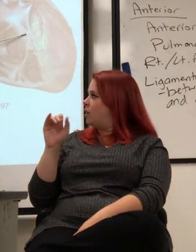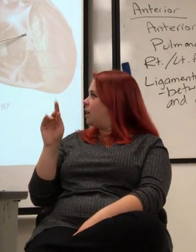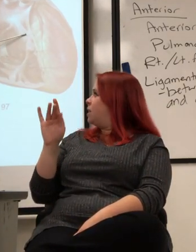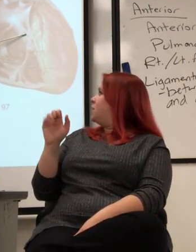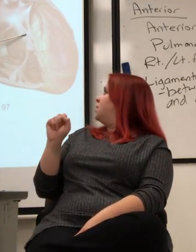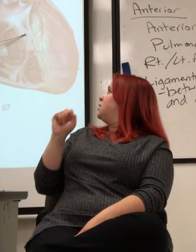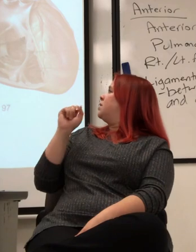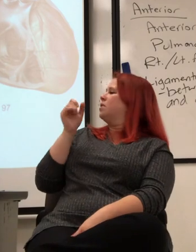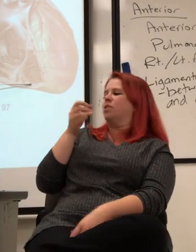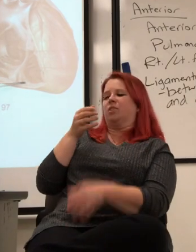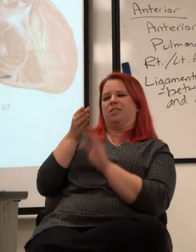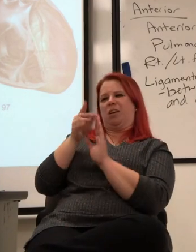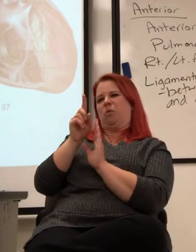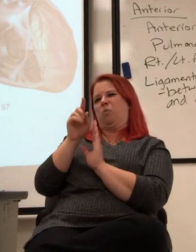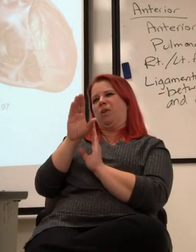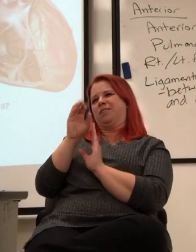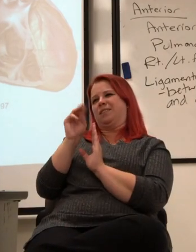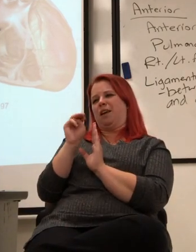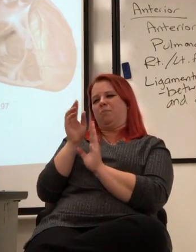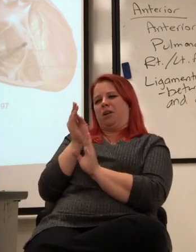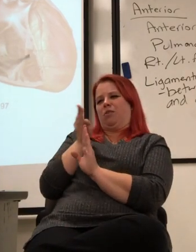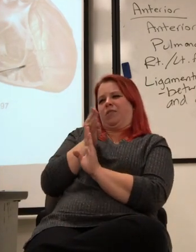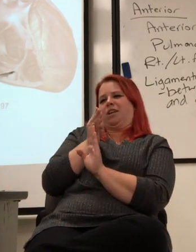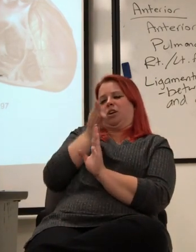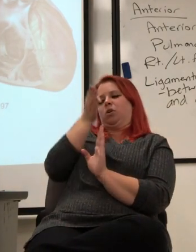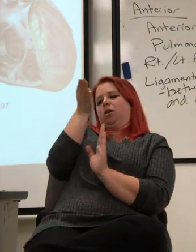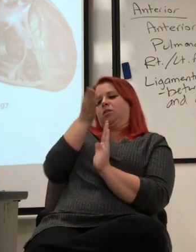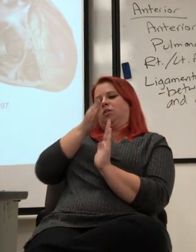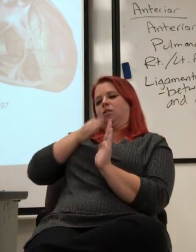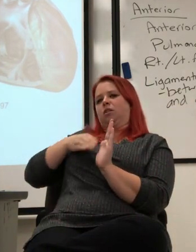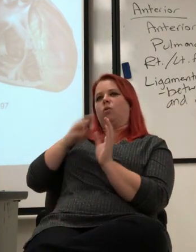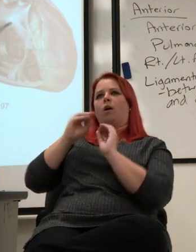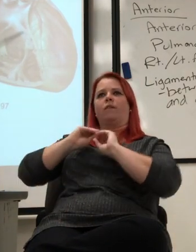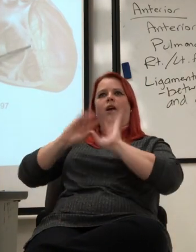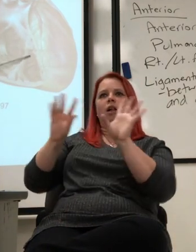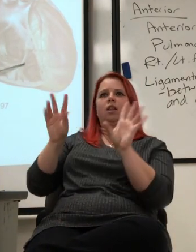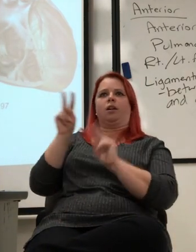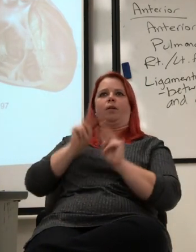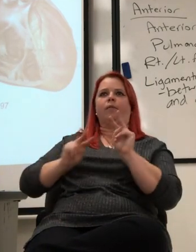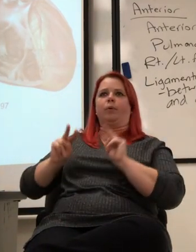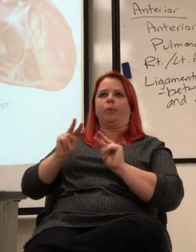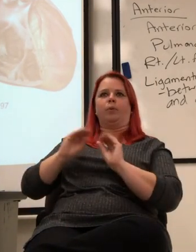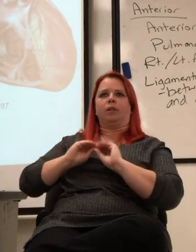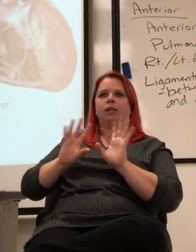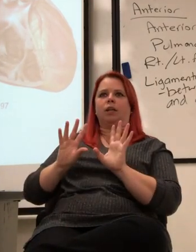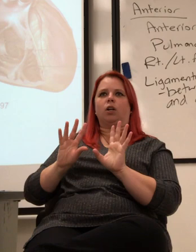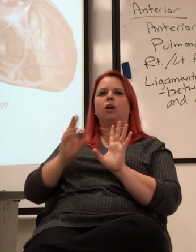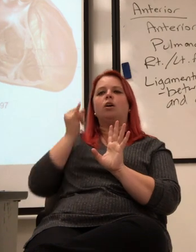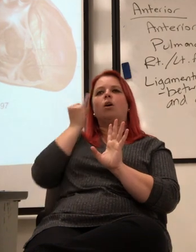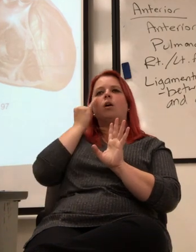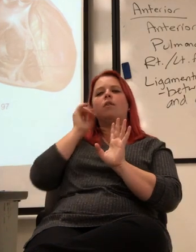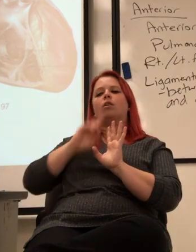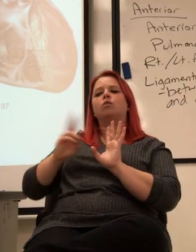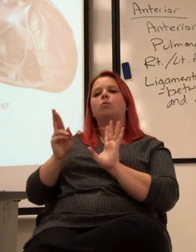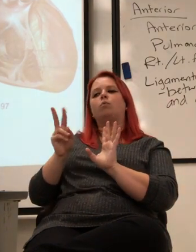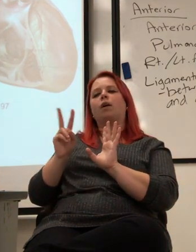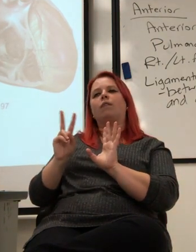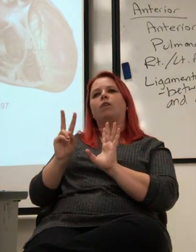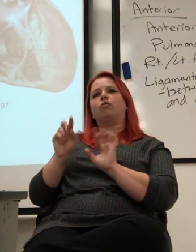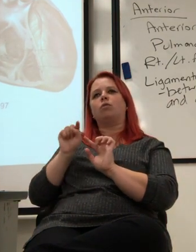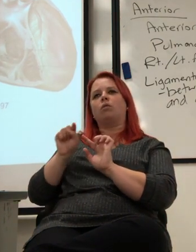to this side of it and just kind of cut up here. That way you get a good view in here. So if this is the right ventricle, what valve is